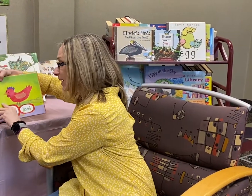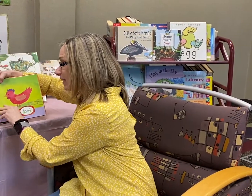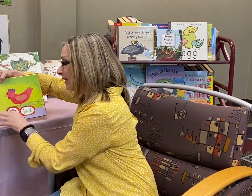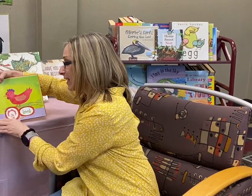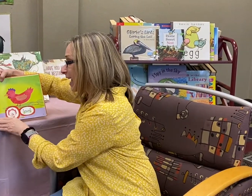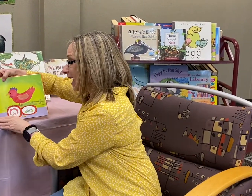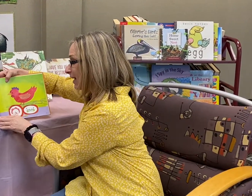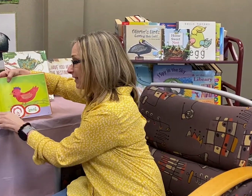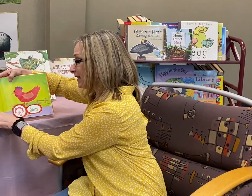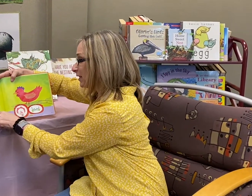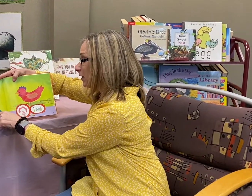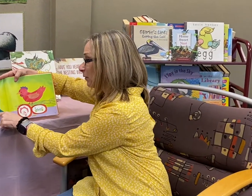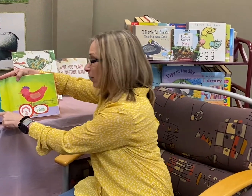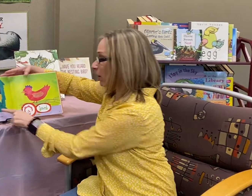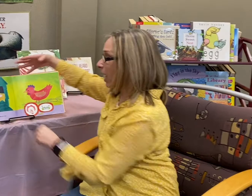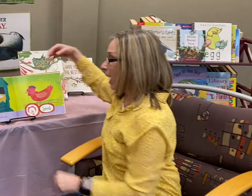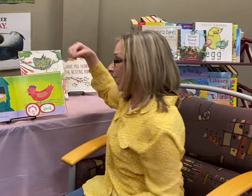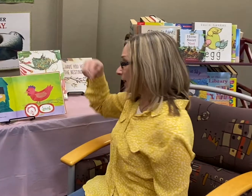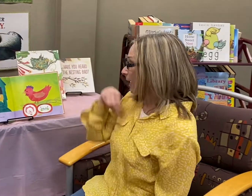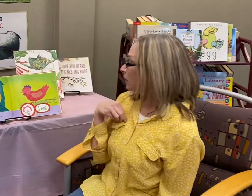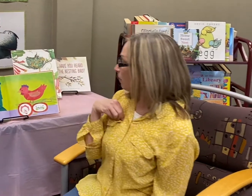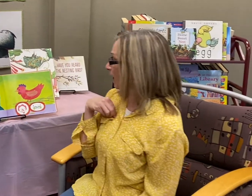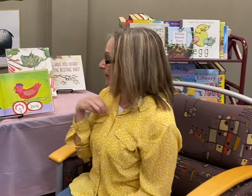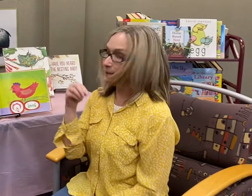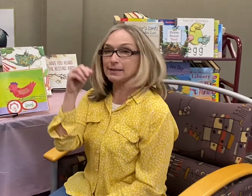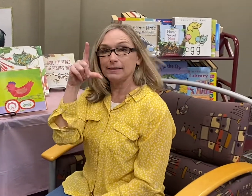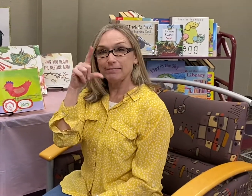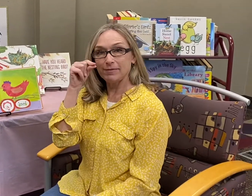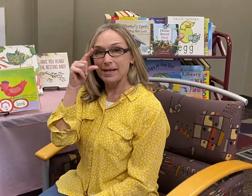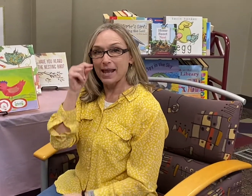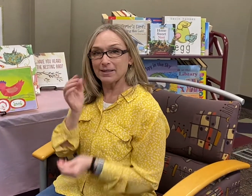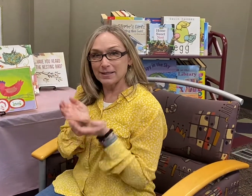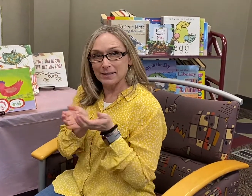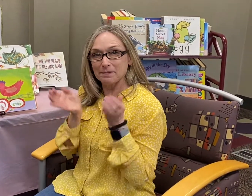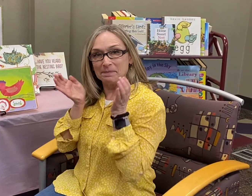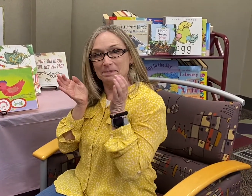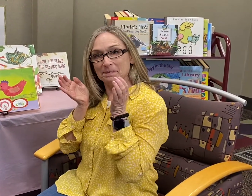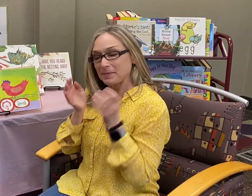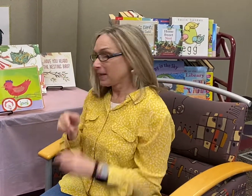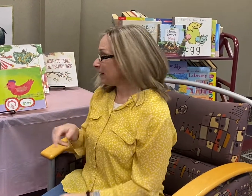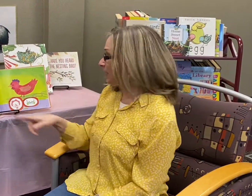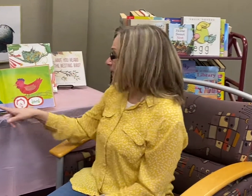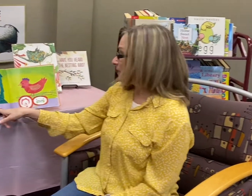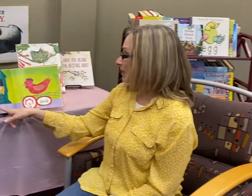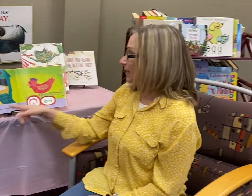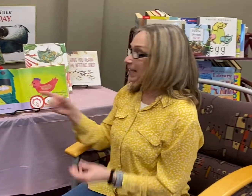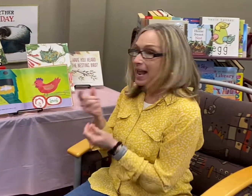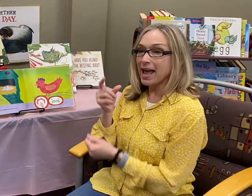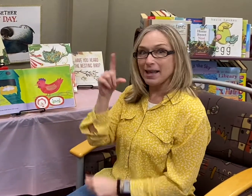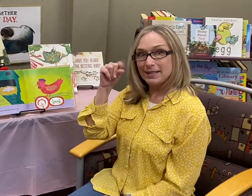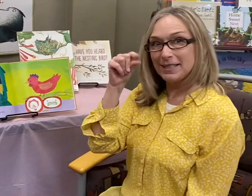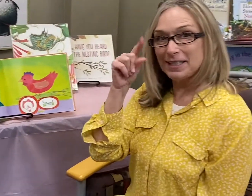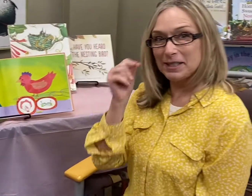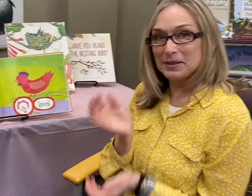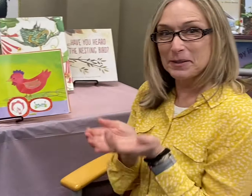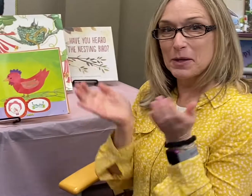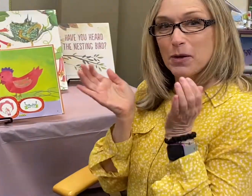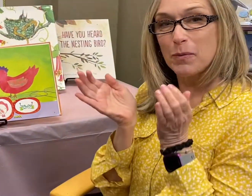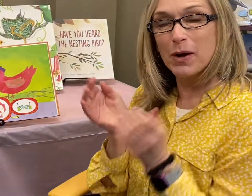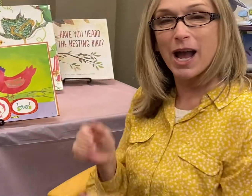the nest where I like to rest. Nest. This is the nest where I